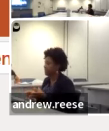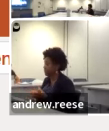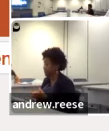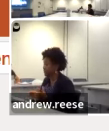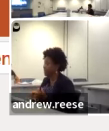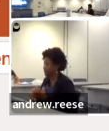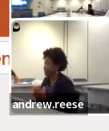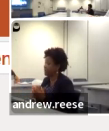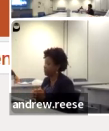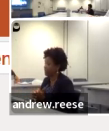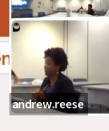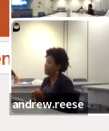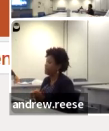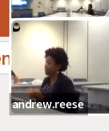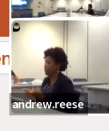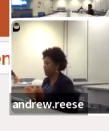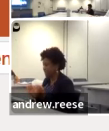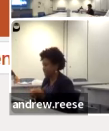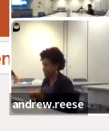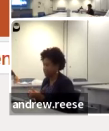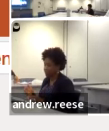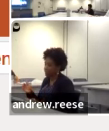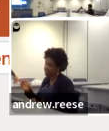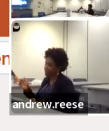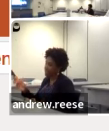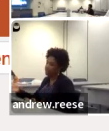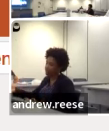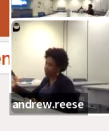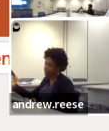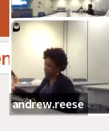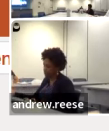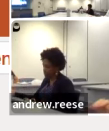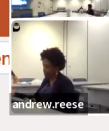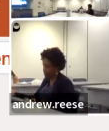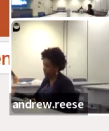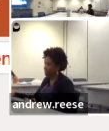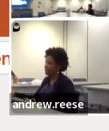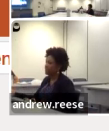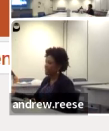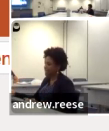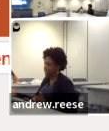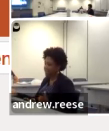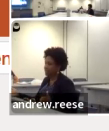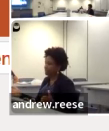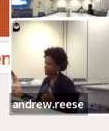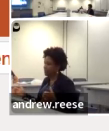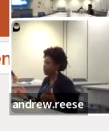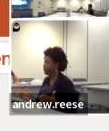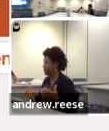are not really looking for employment. But the bottom line is they're involved in the program and